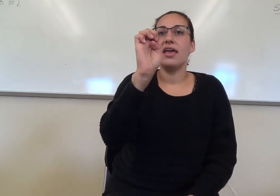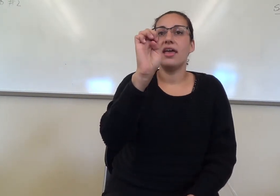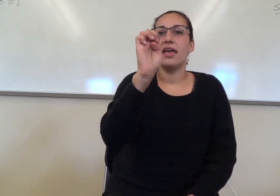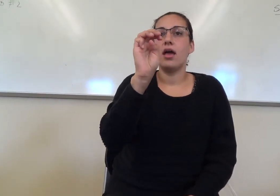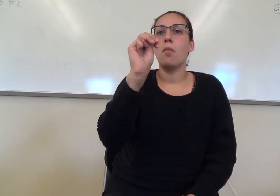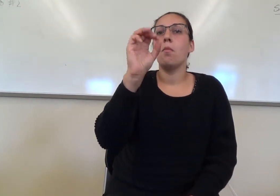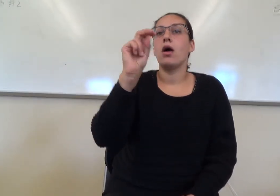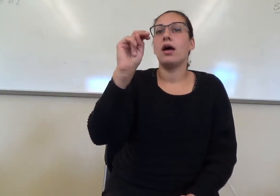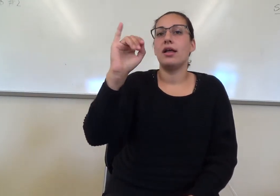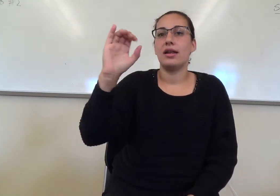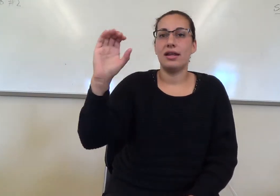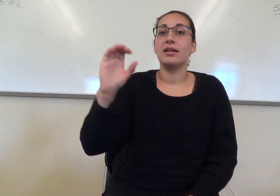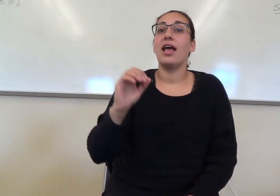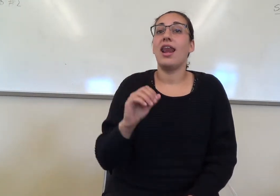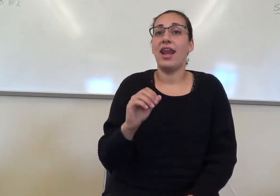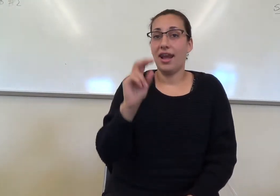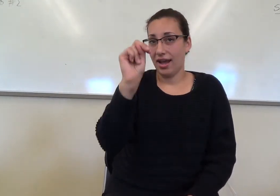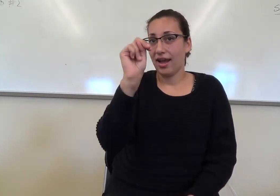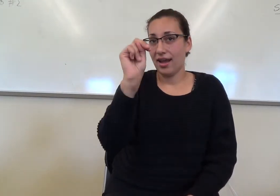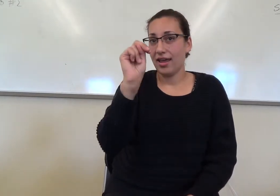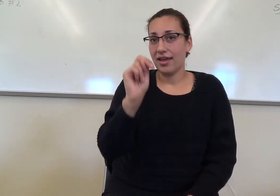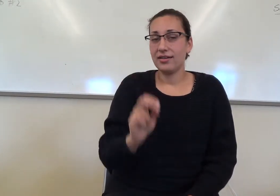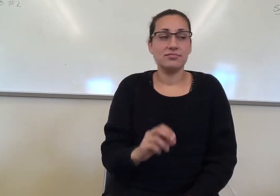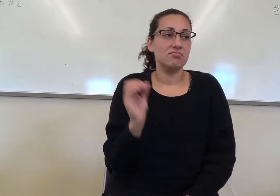Yes. Is